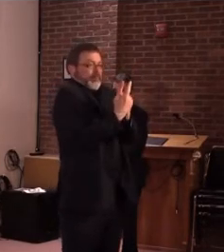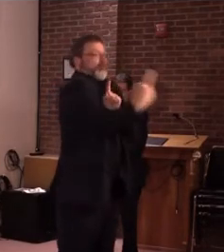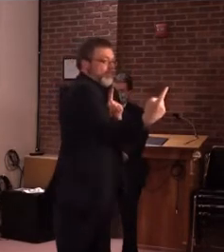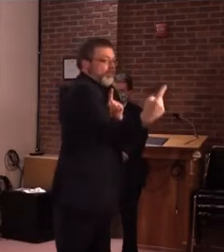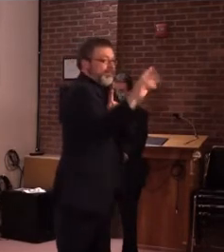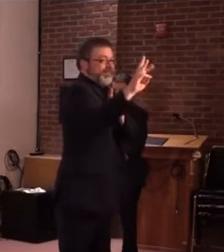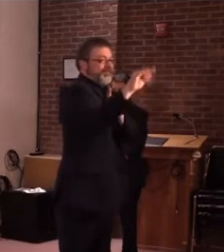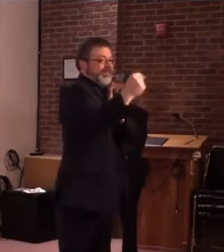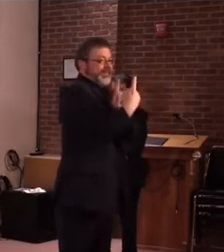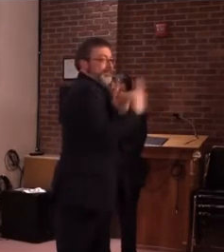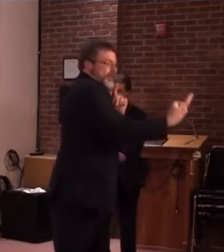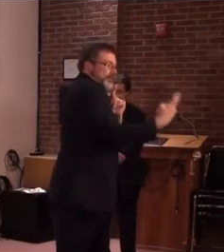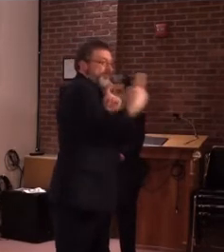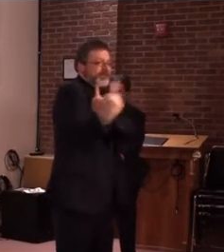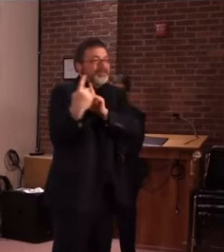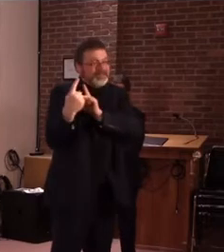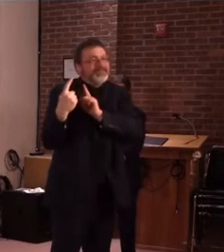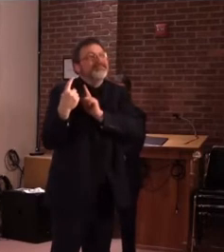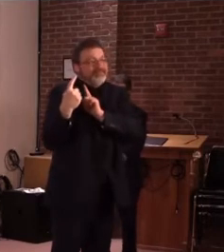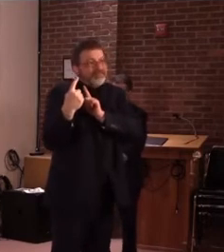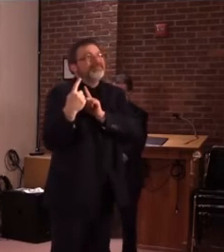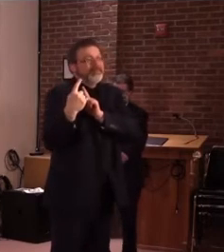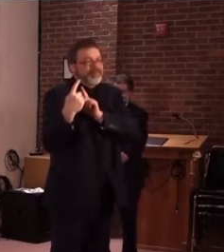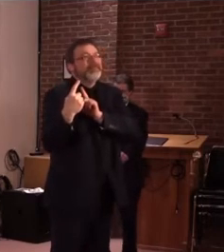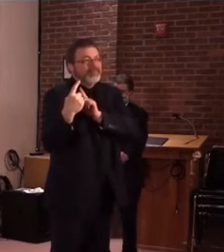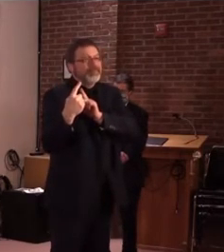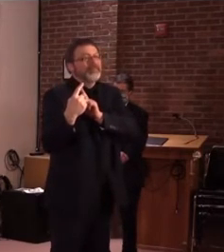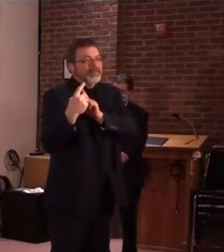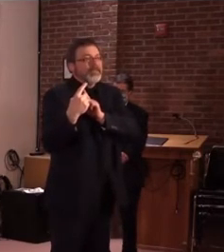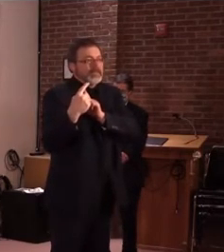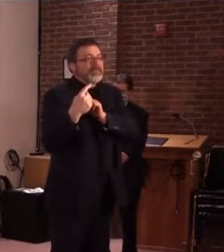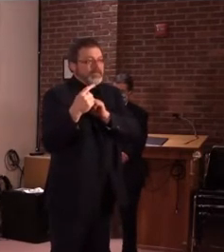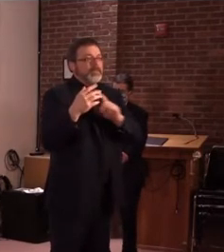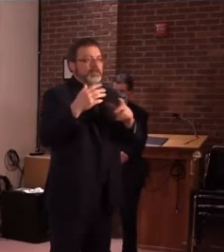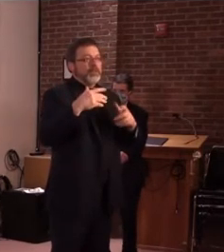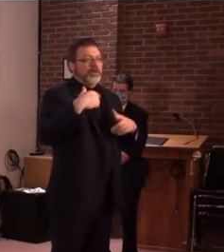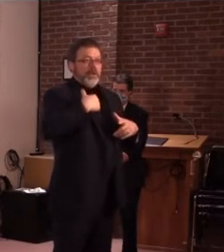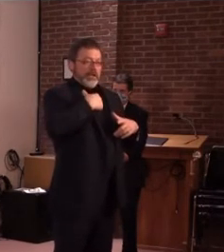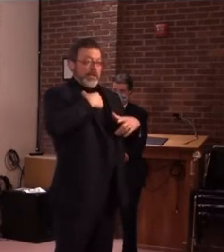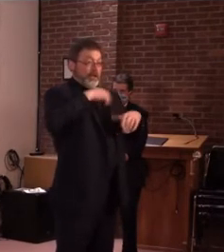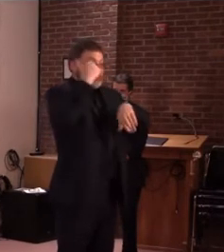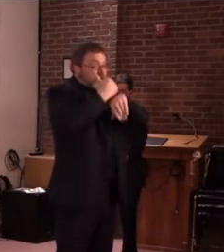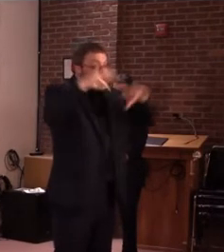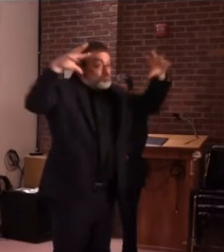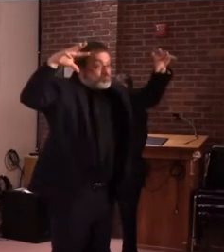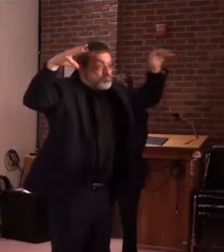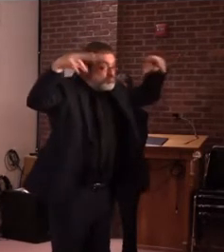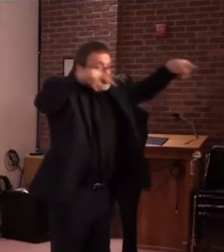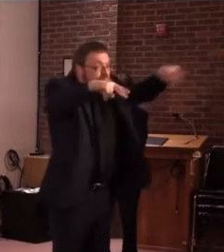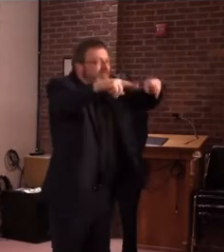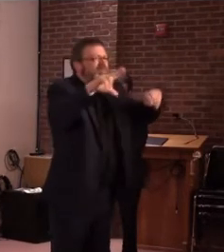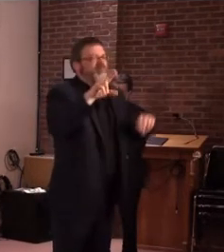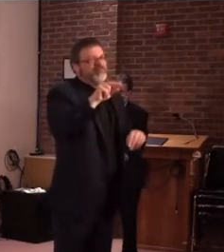want. So you may have to go smaller than that. But at this point, I think there's an open door for that to happen.